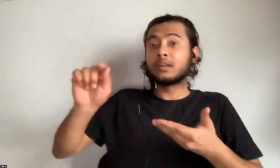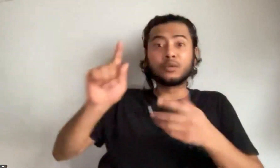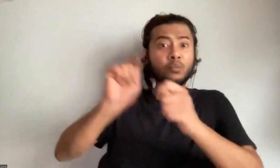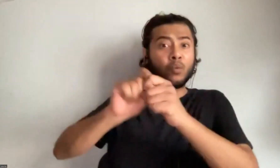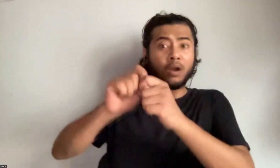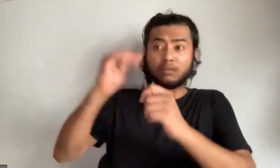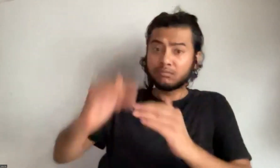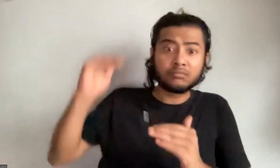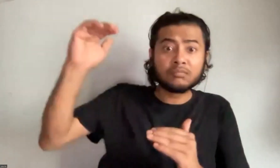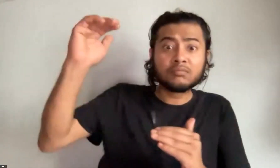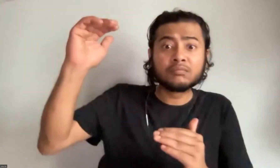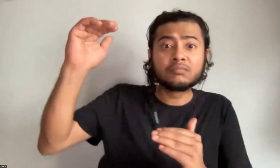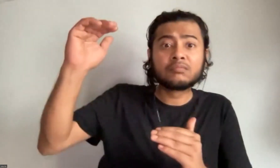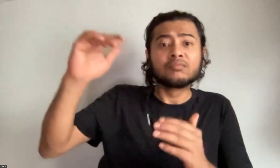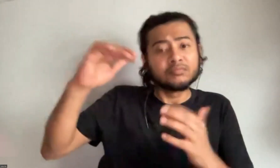but that happiness will be temporary.